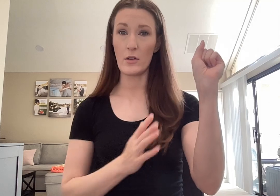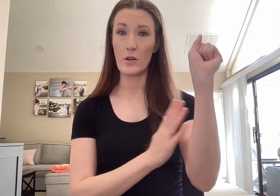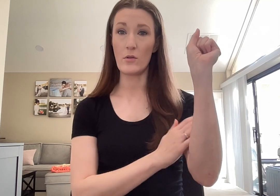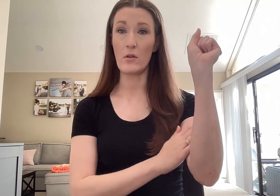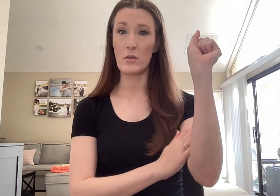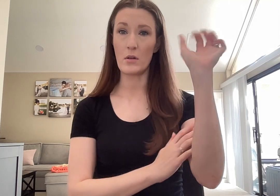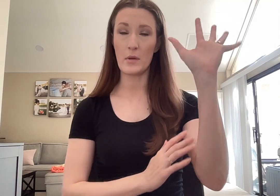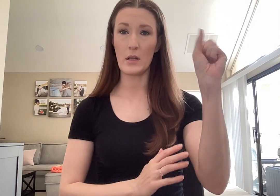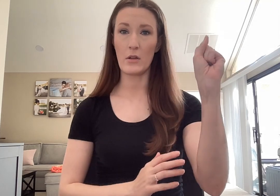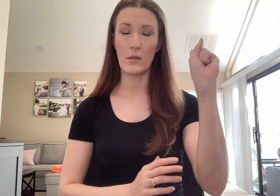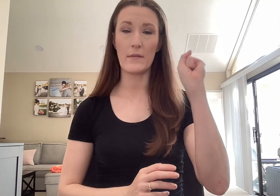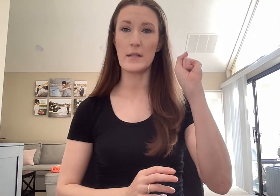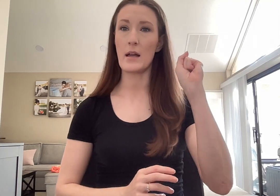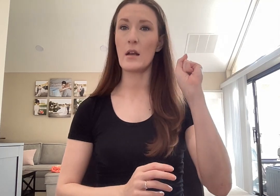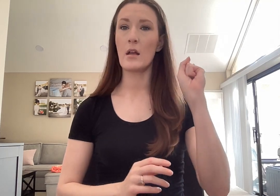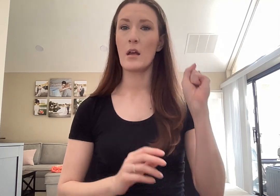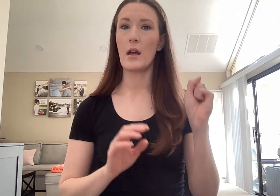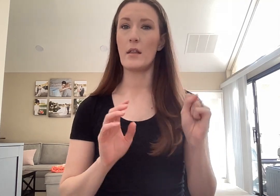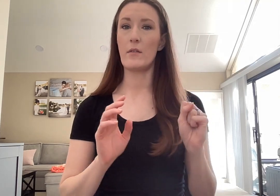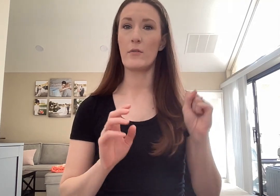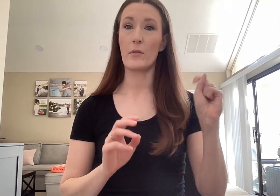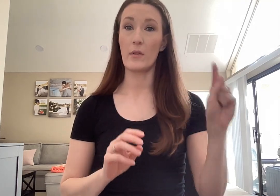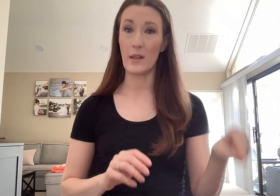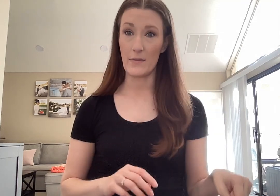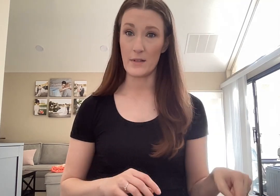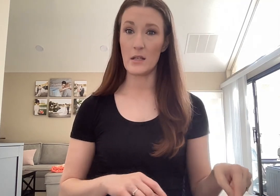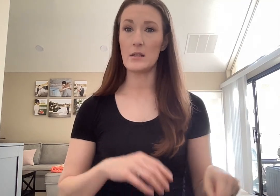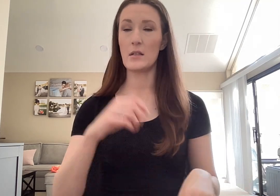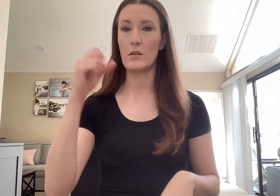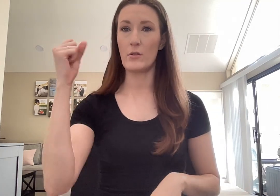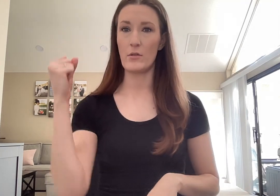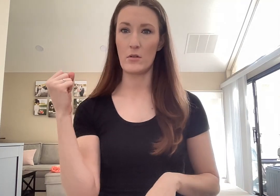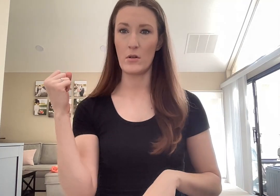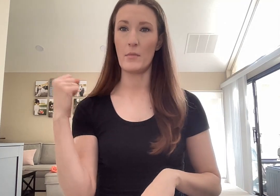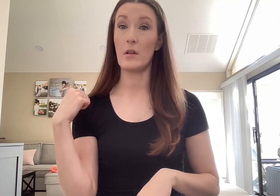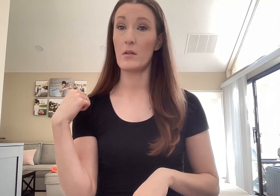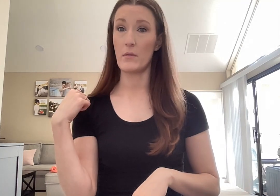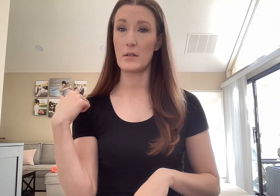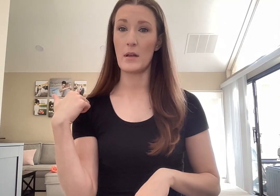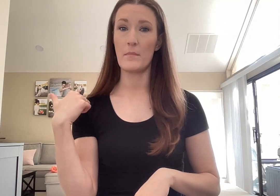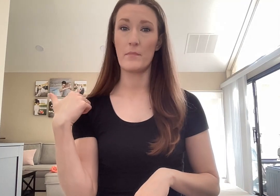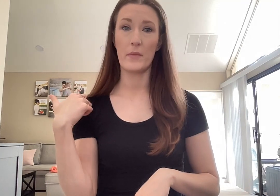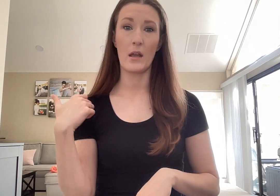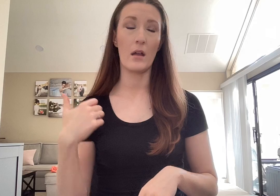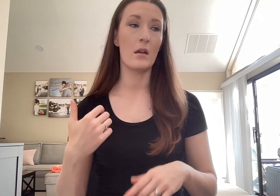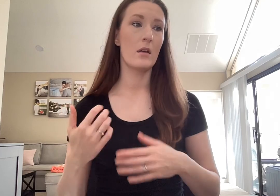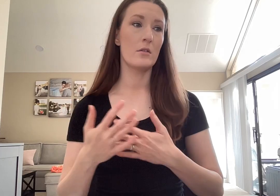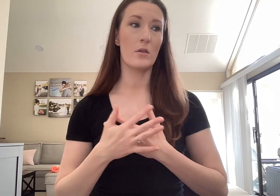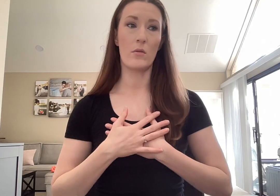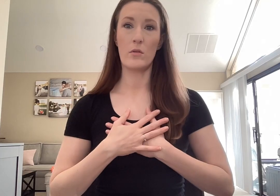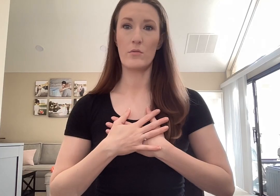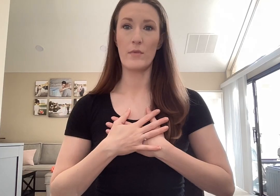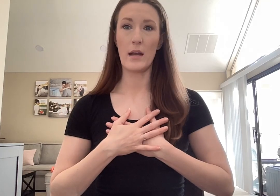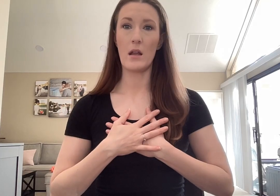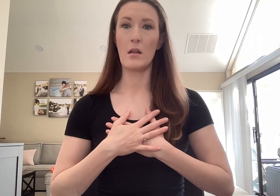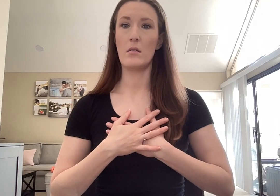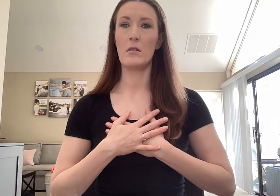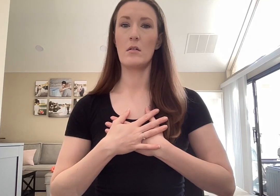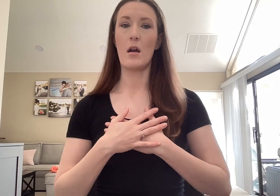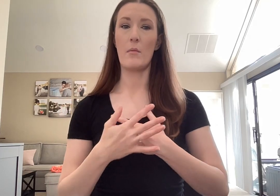your non-dominant, your left side, and then for lefties, it's on your non-dominant, your right side. Okay. So righty, I'm going to